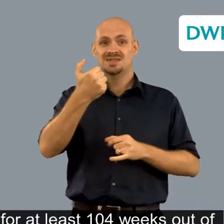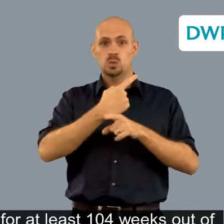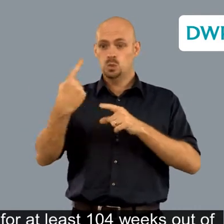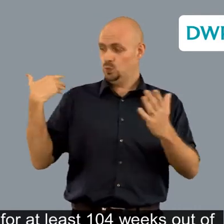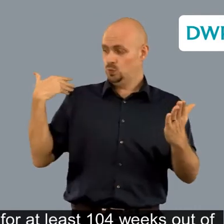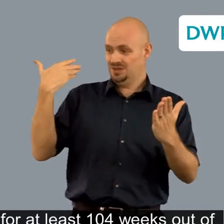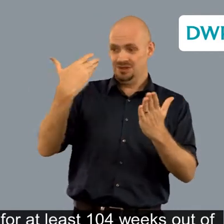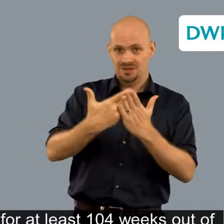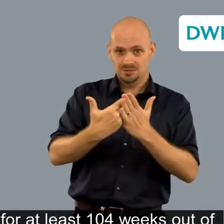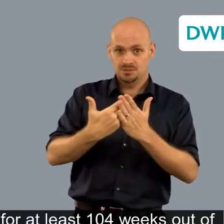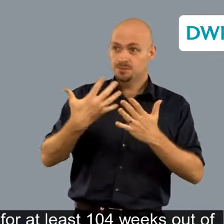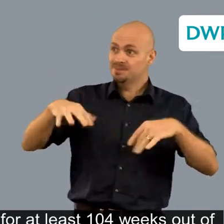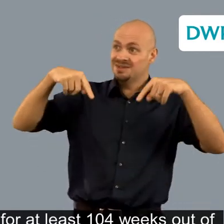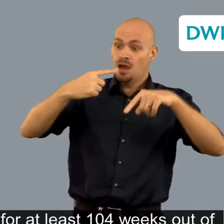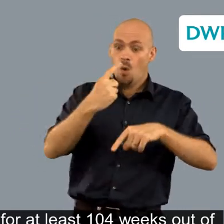weeks in Great Britain.